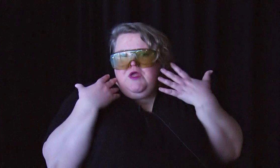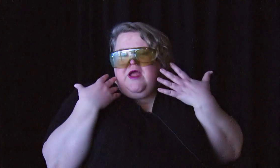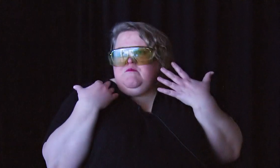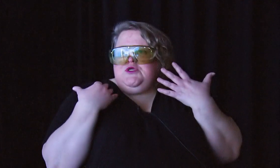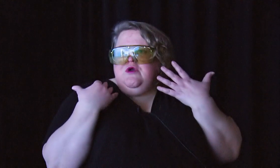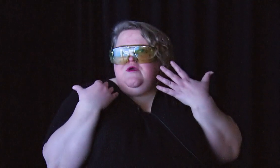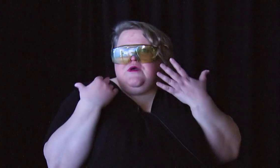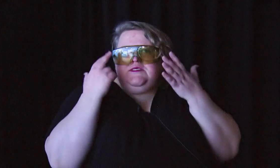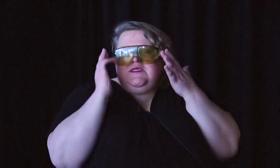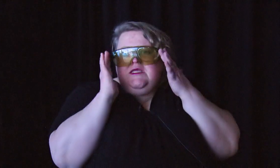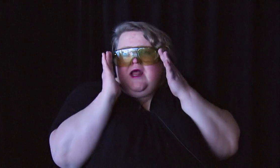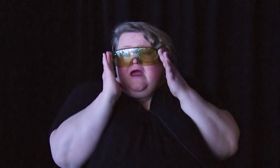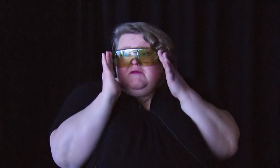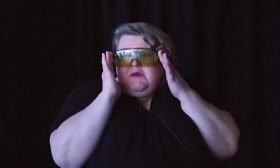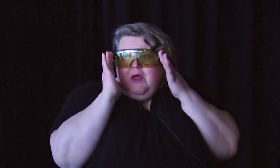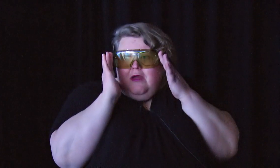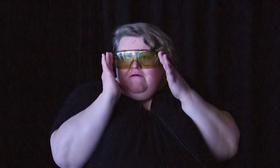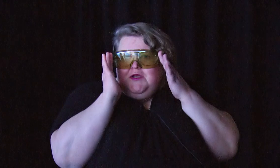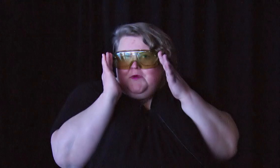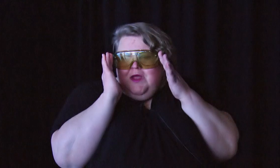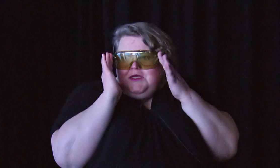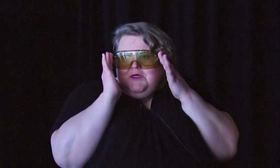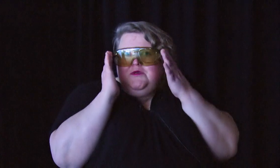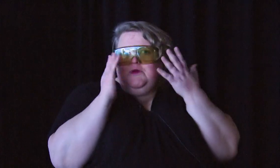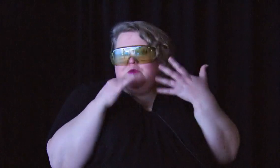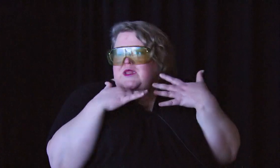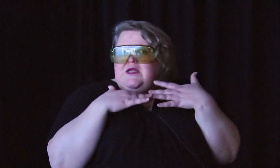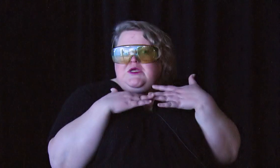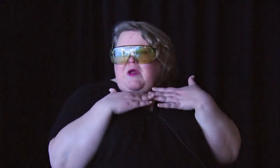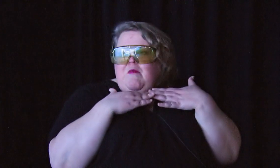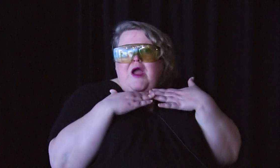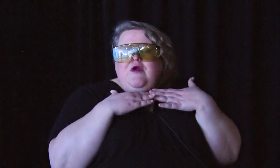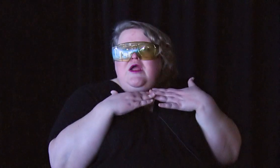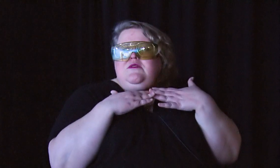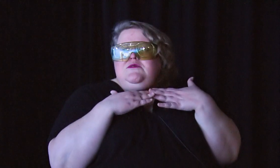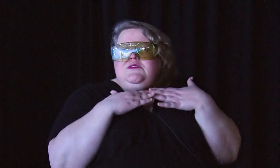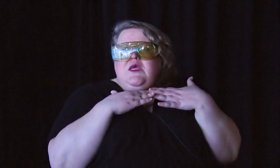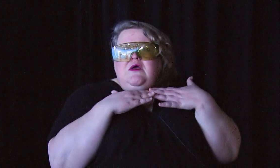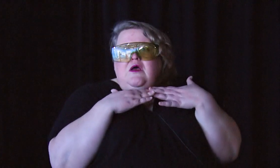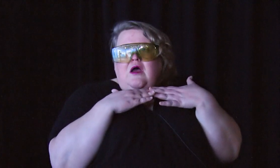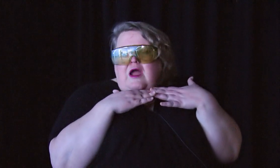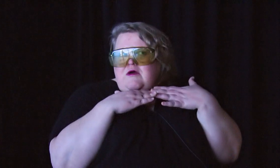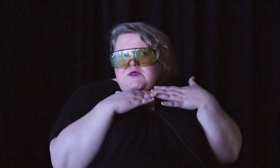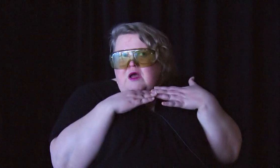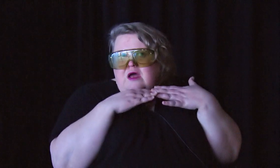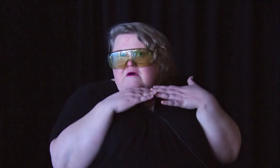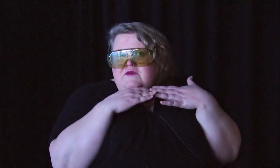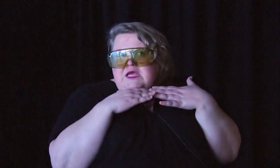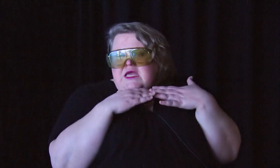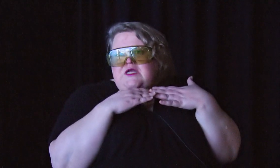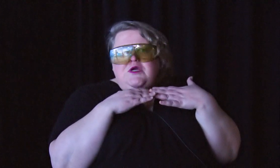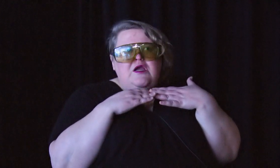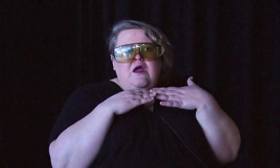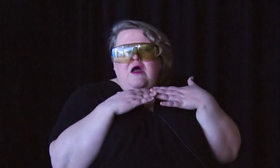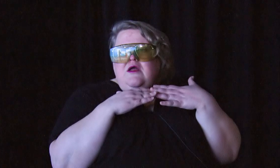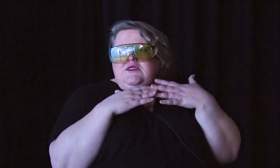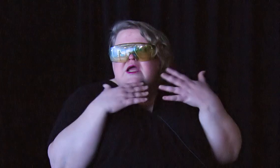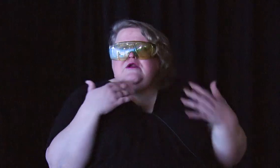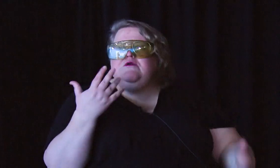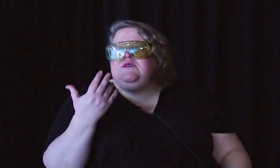I'm sure you can see that I have some kind of visual issues which relate to my migraines I also have psychiatric uh diagnoses